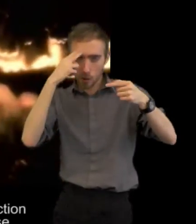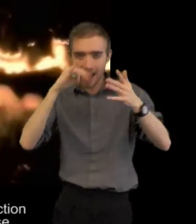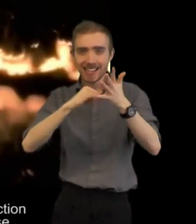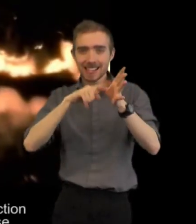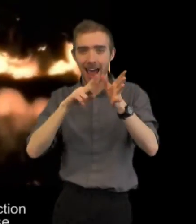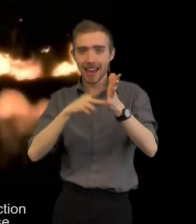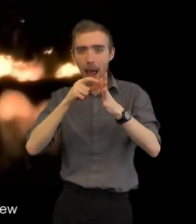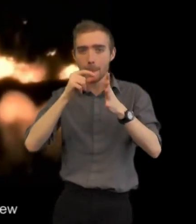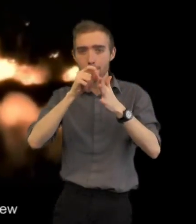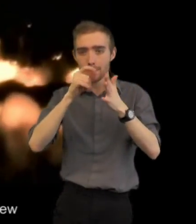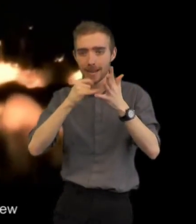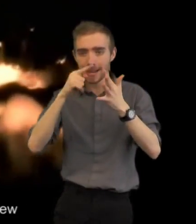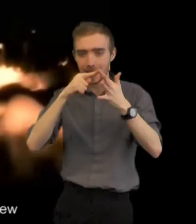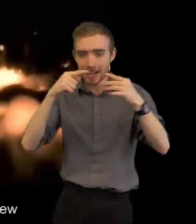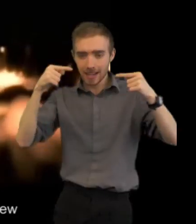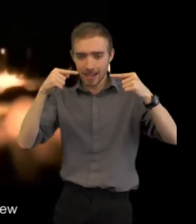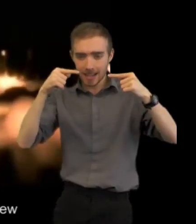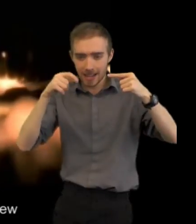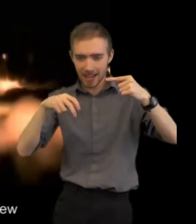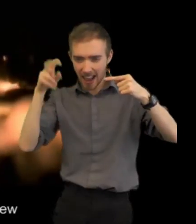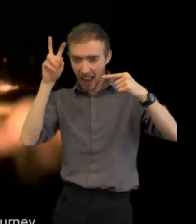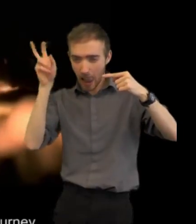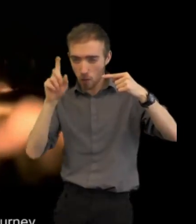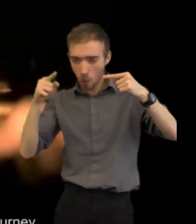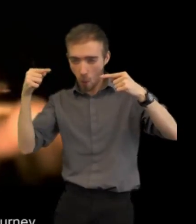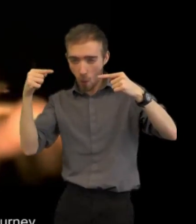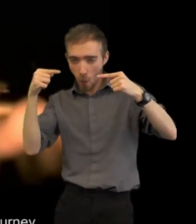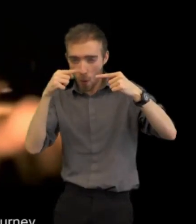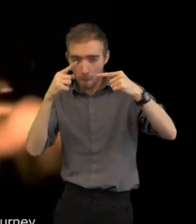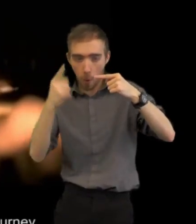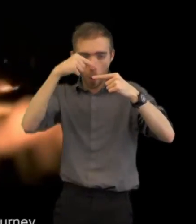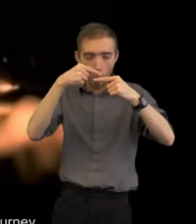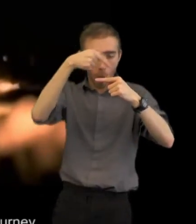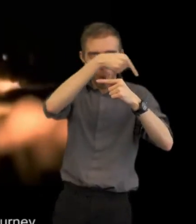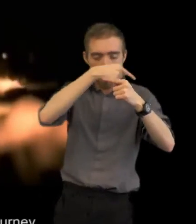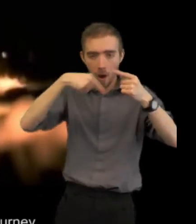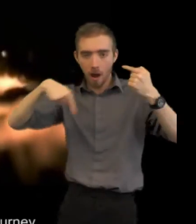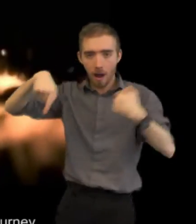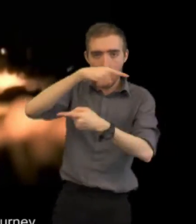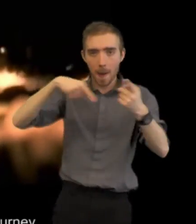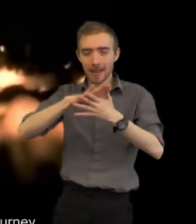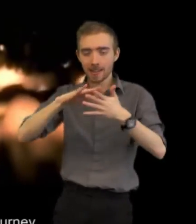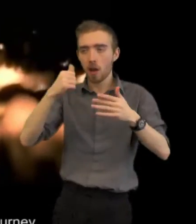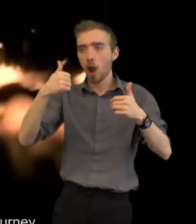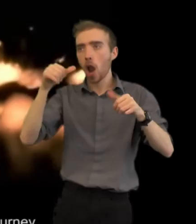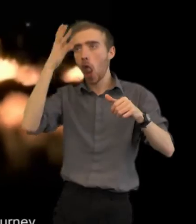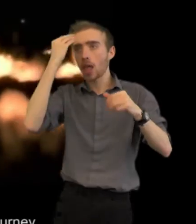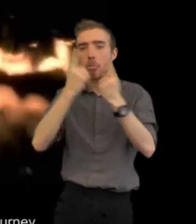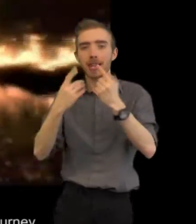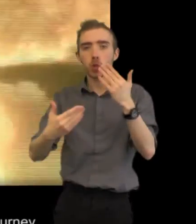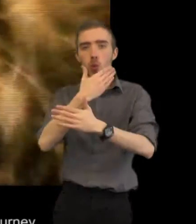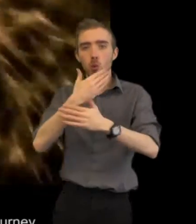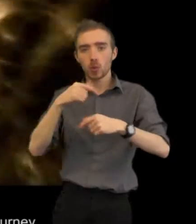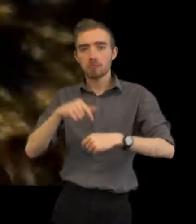synapse. For any of us to learn something new, the electrical signal has to jump across this gap to continue its